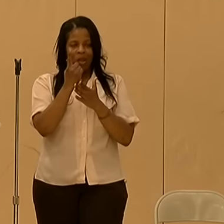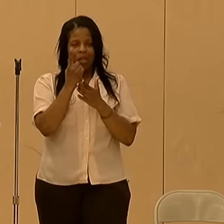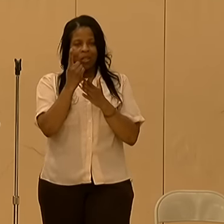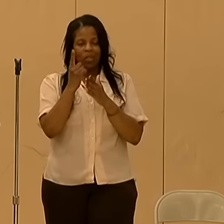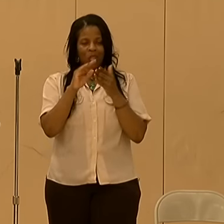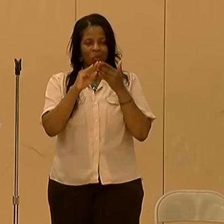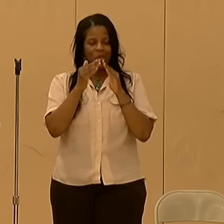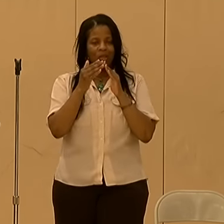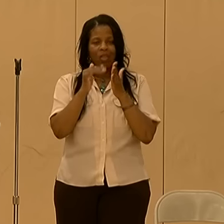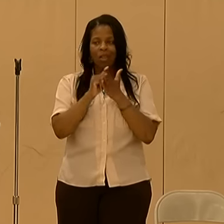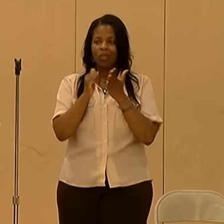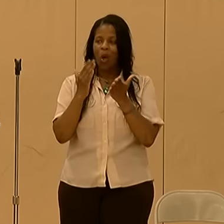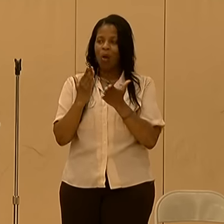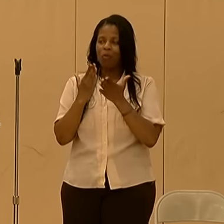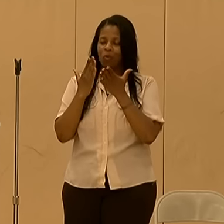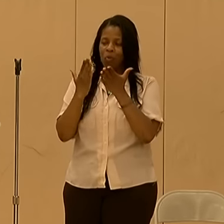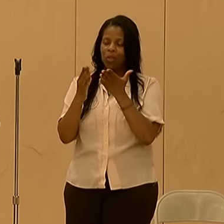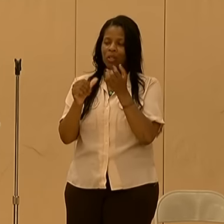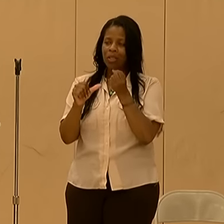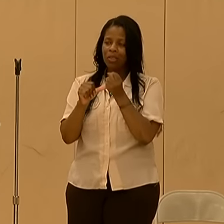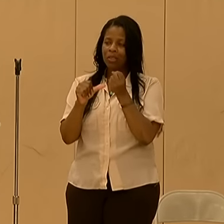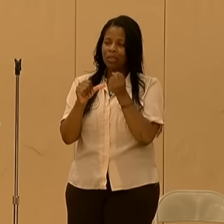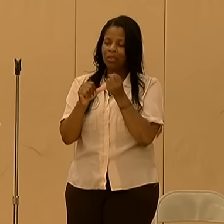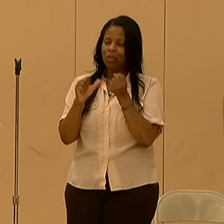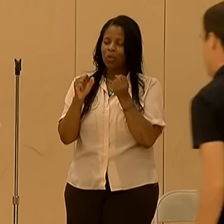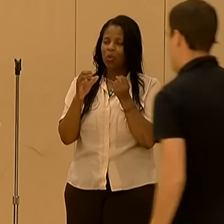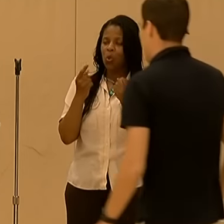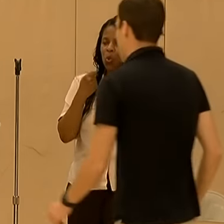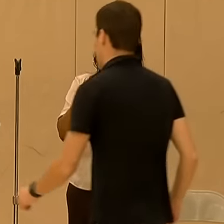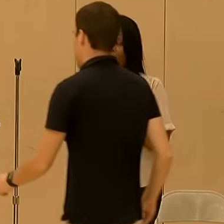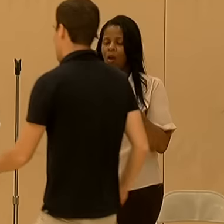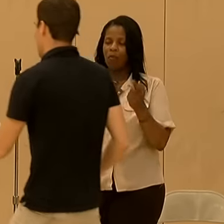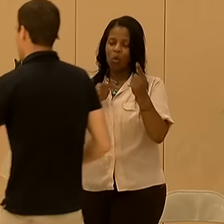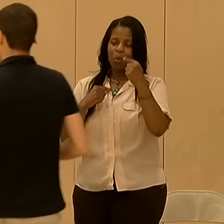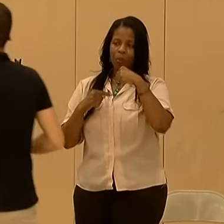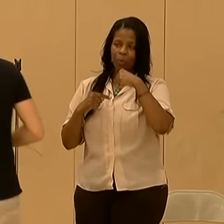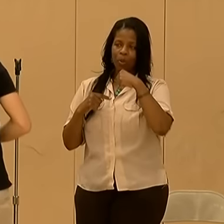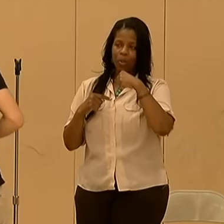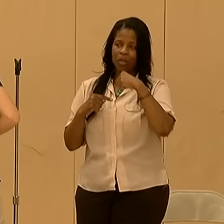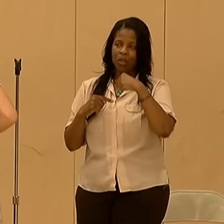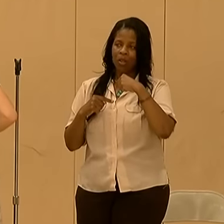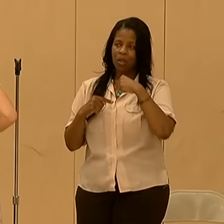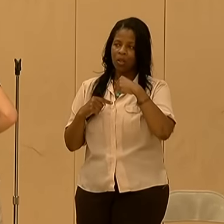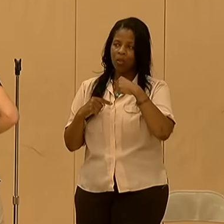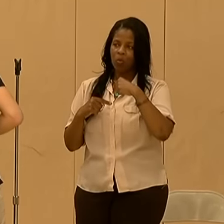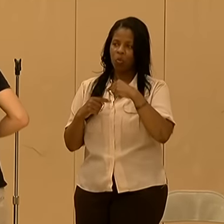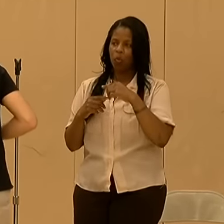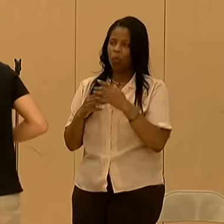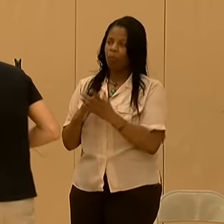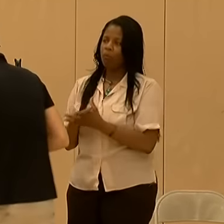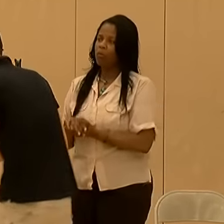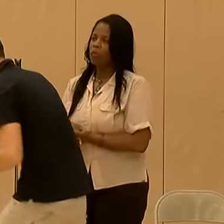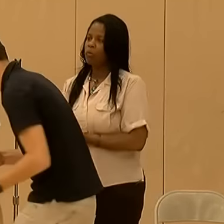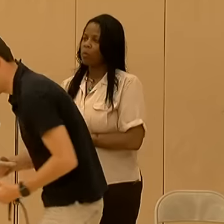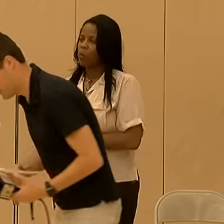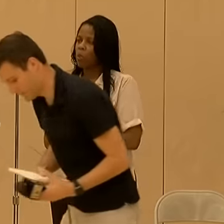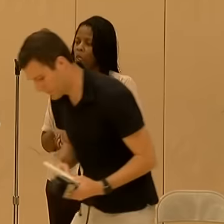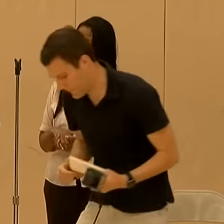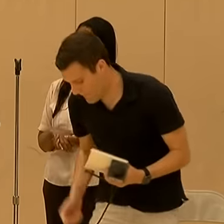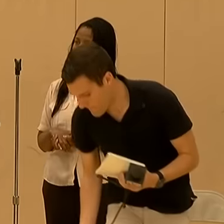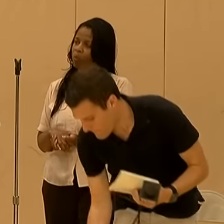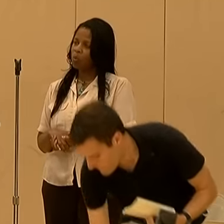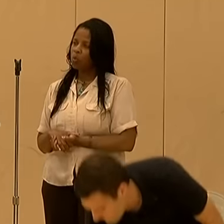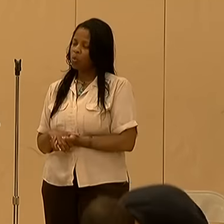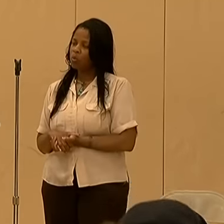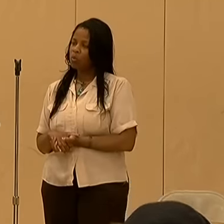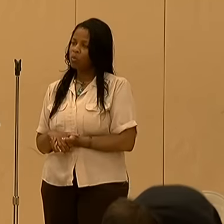some assistance. So we'll have her come up. While she comes up, I do want to take this question right here. Yes, please.